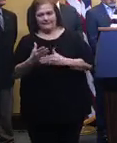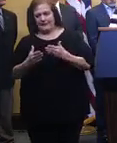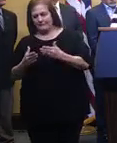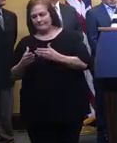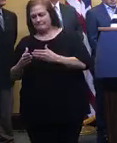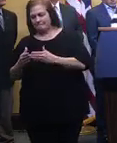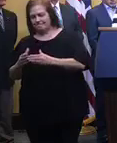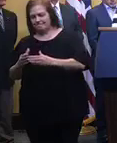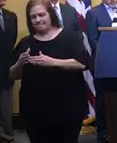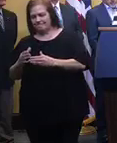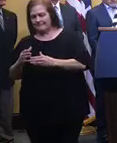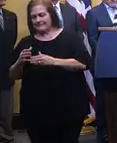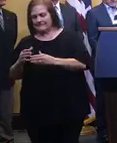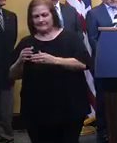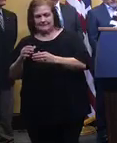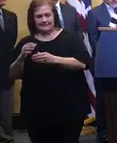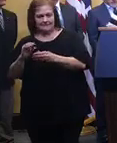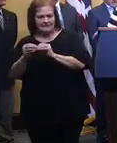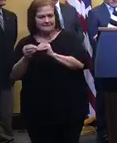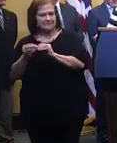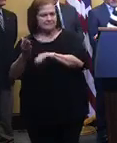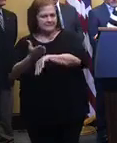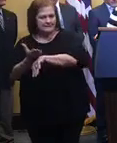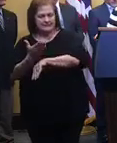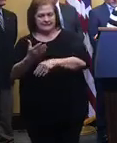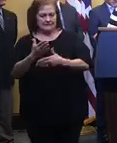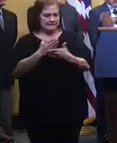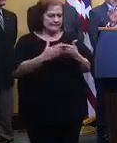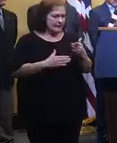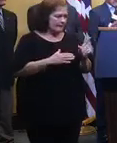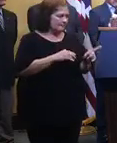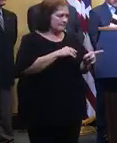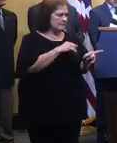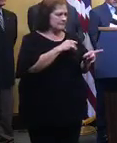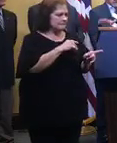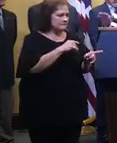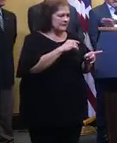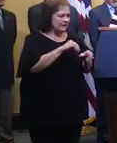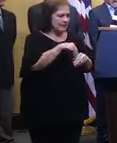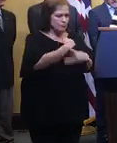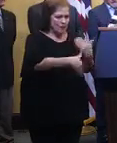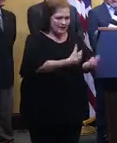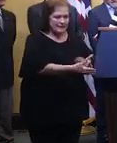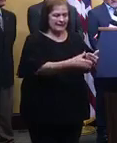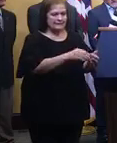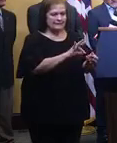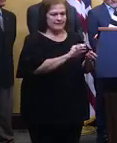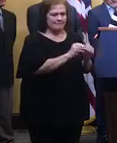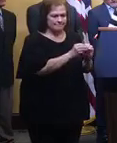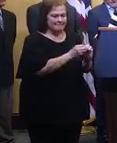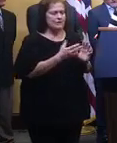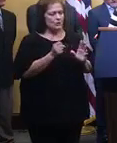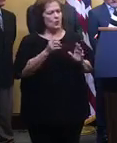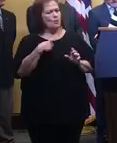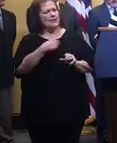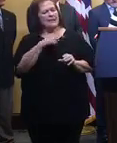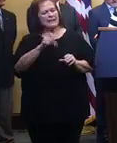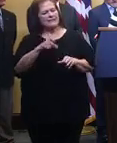in the process of redevelopment, but on the cusp of being gentrified. And so we can slow that down. We can create some balance through